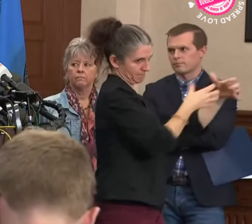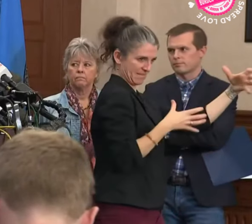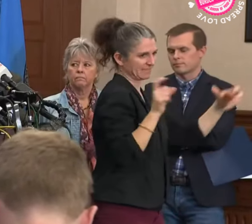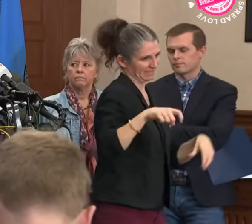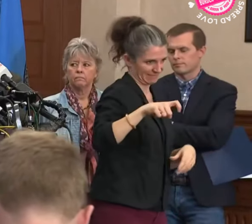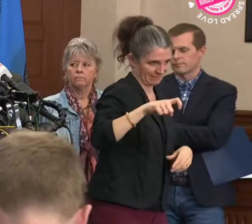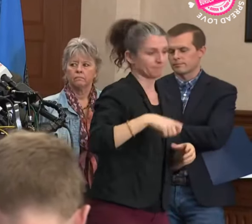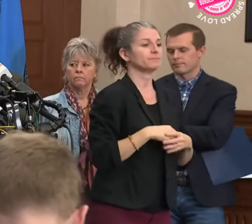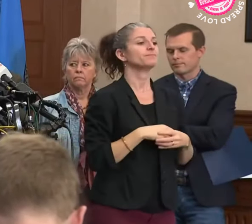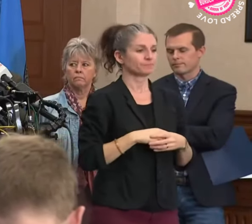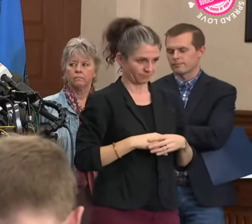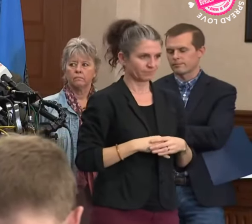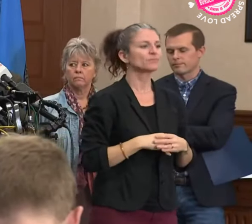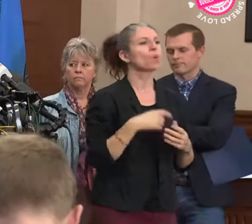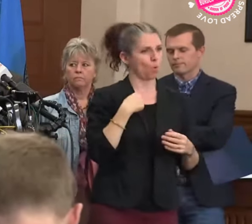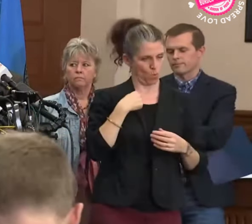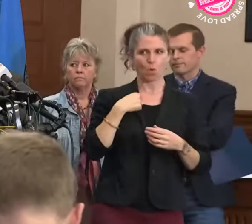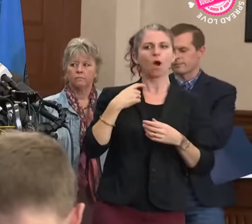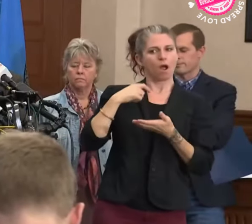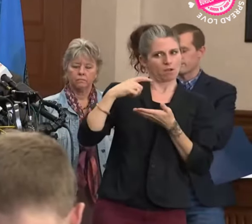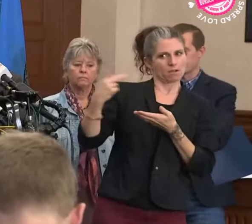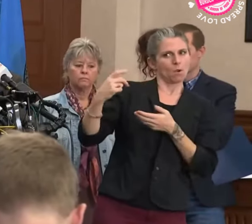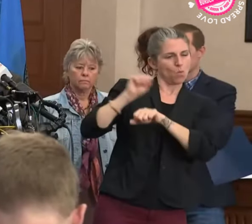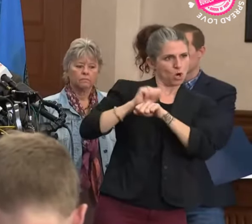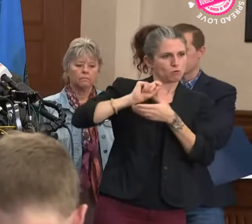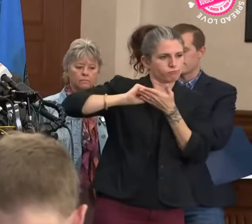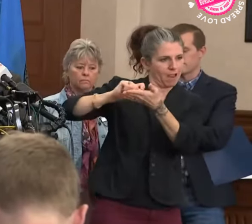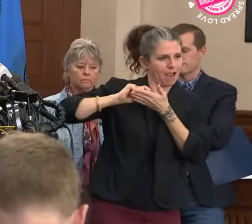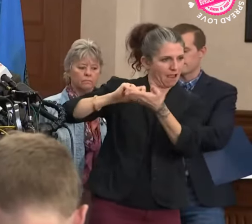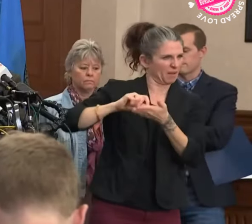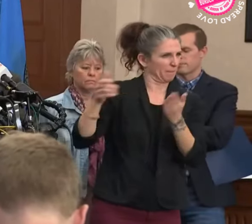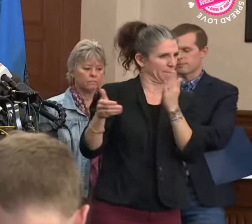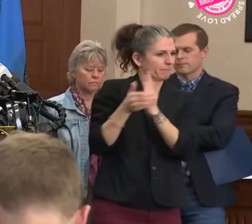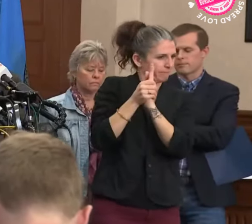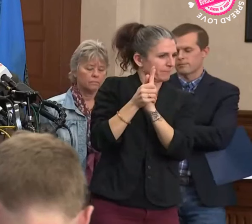for example, for red and yellow flag laws